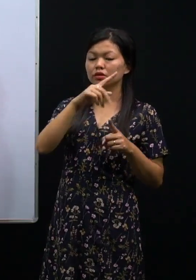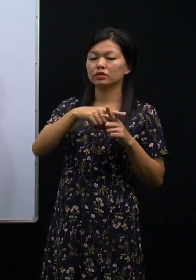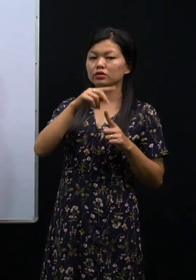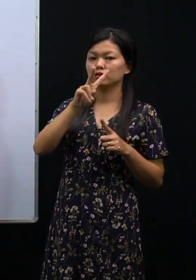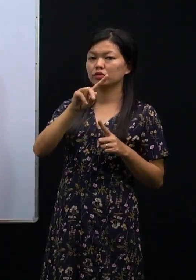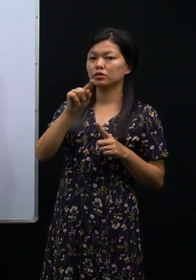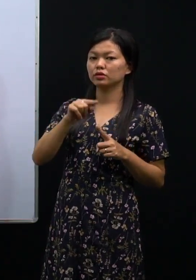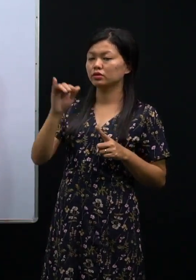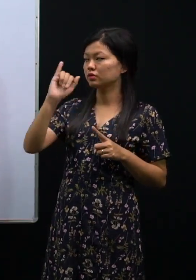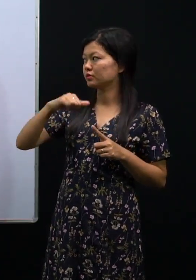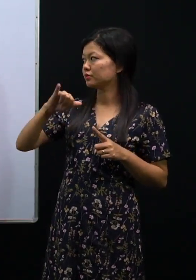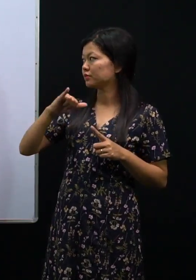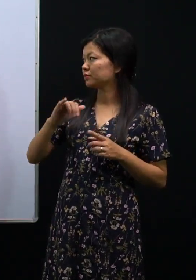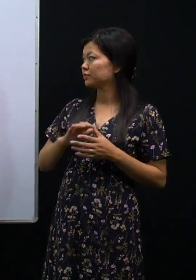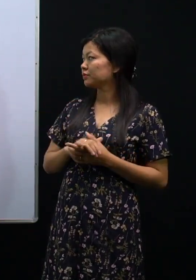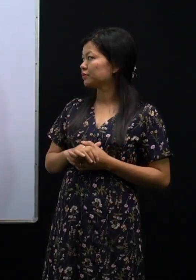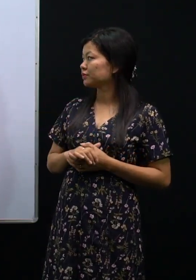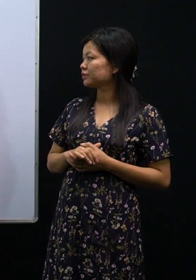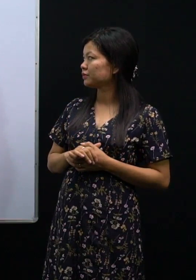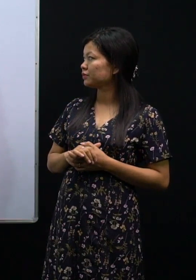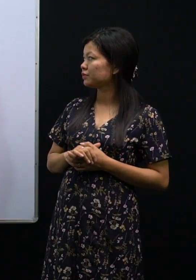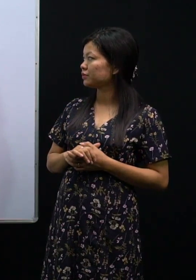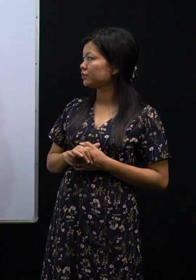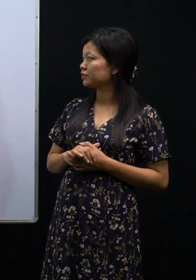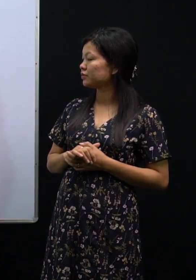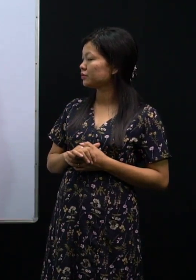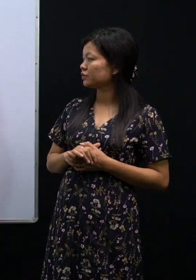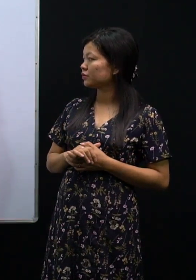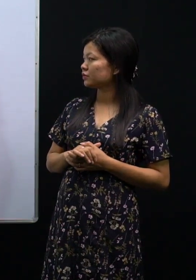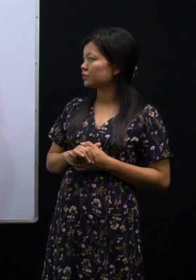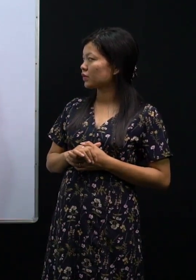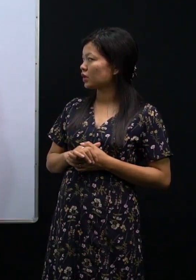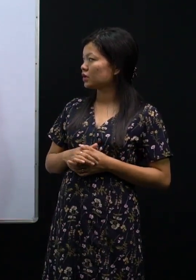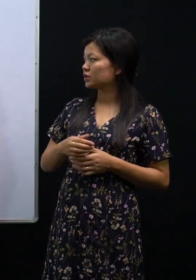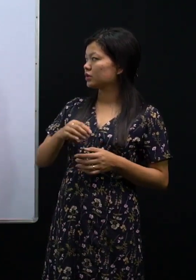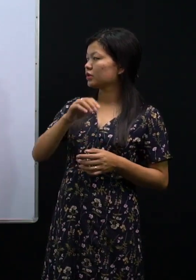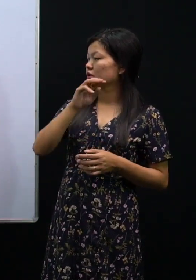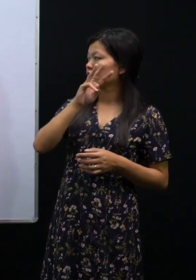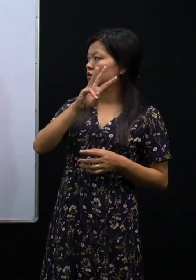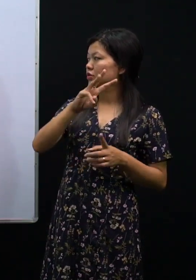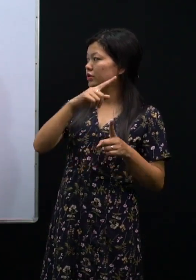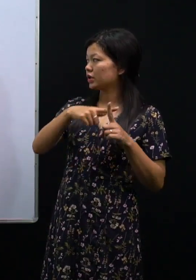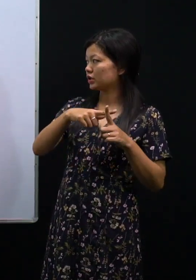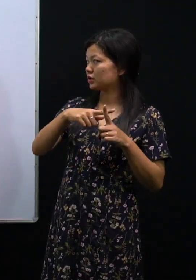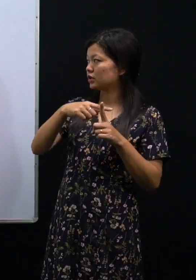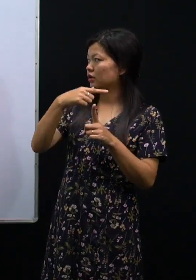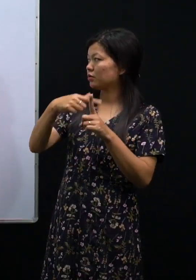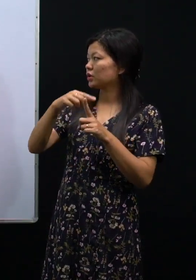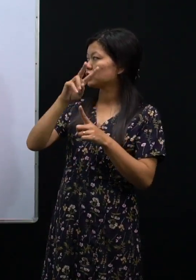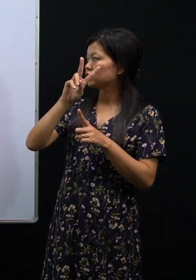you, after writing this, check it is tallying in the question paper or not. What is we getting? 2, 3